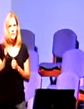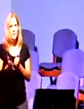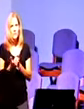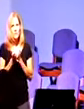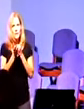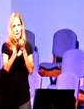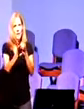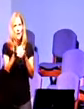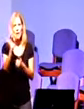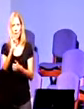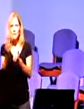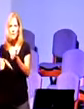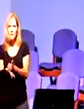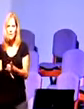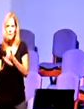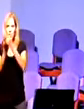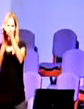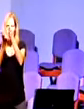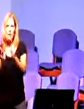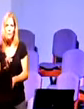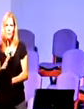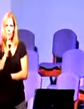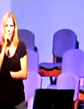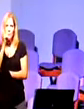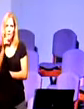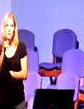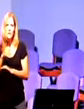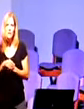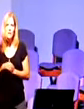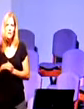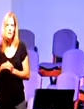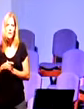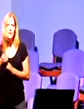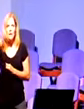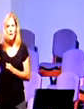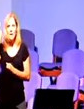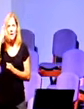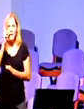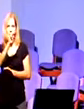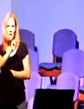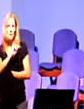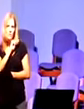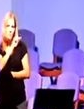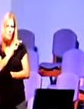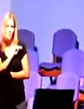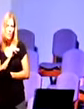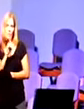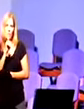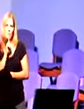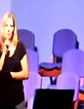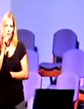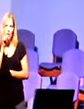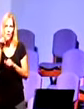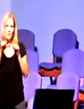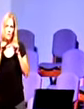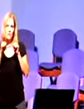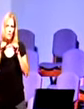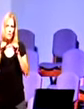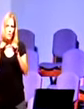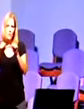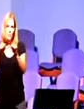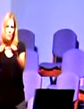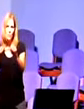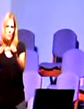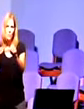Be to the helpless a helper indeed, until your mission